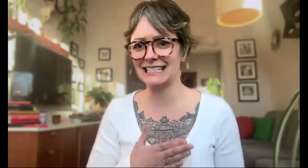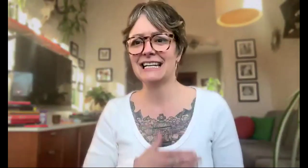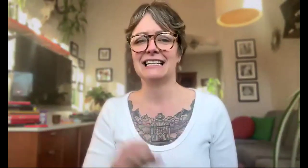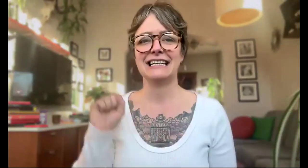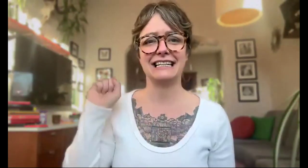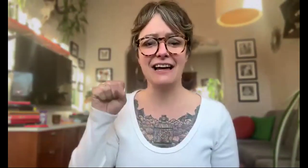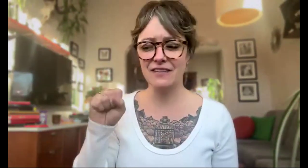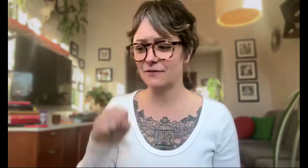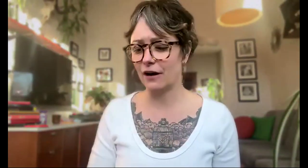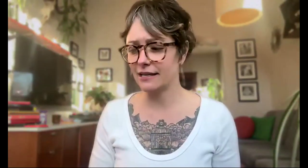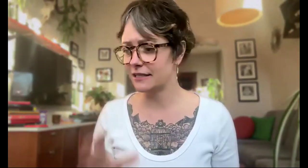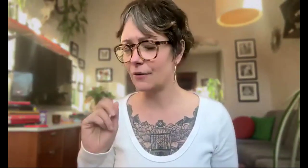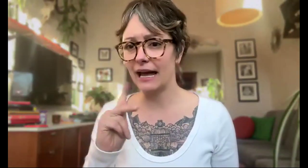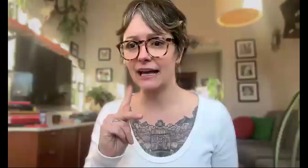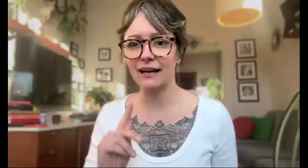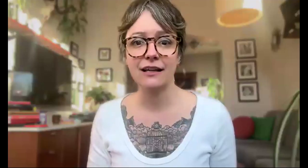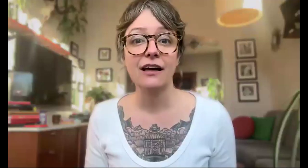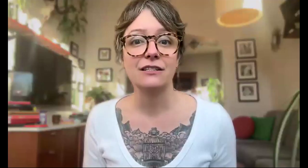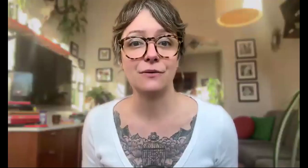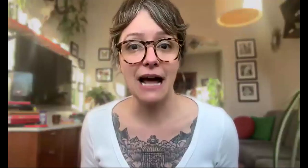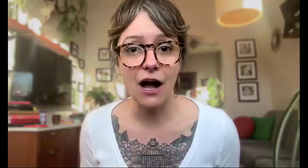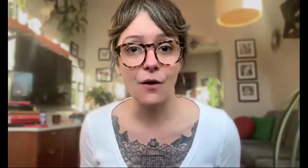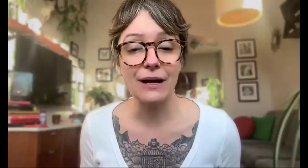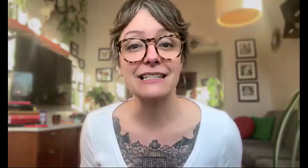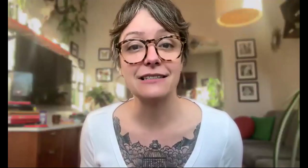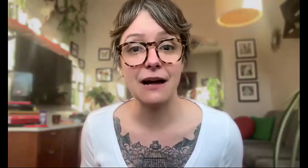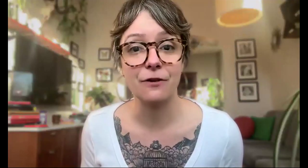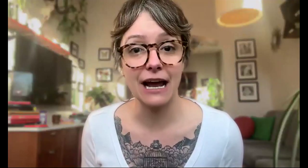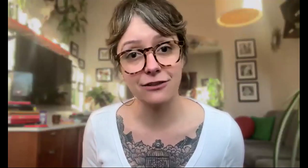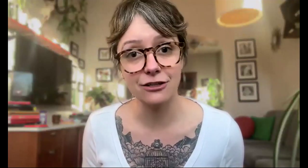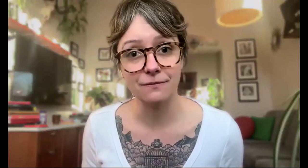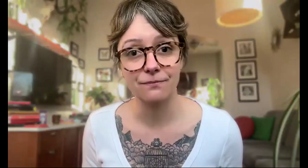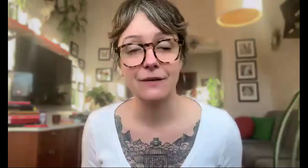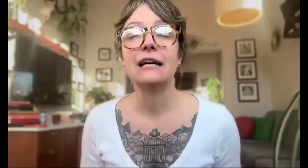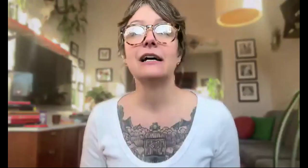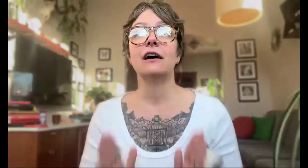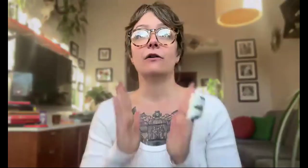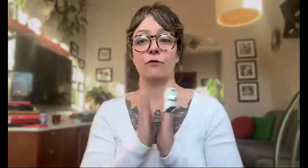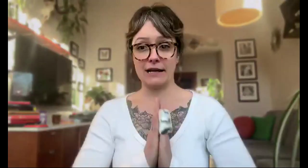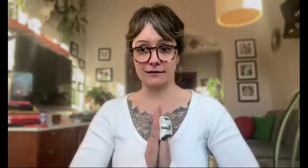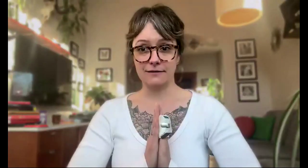Yes. Like, love this for us. Okay. So now it's time for calendar. Friends,